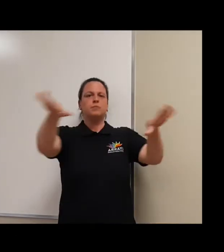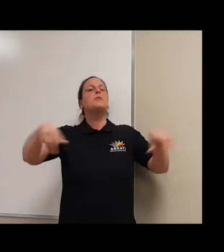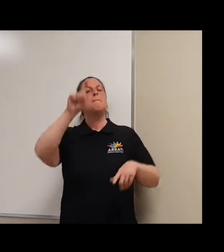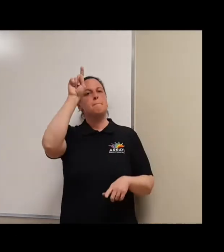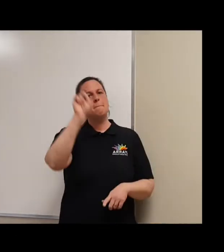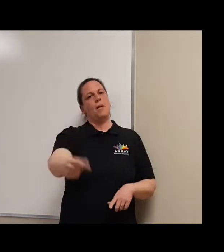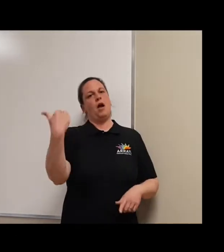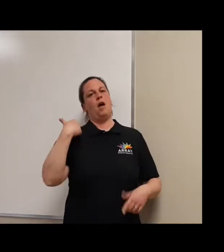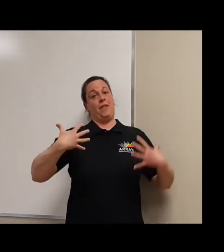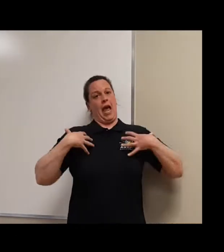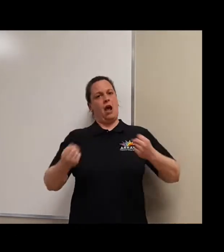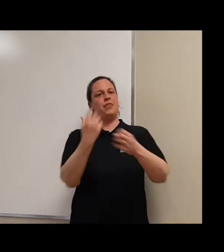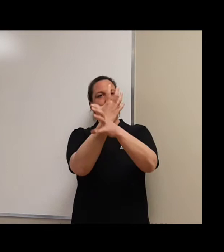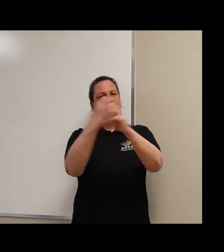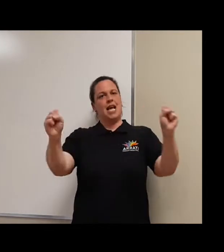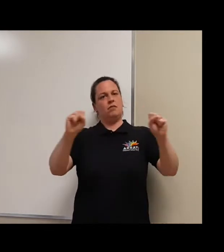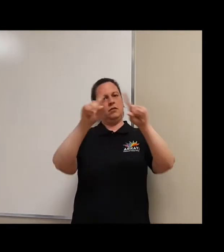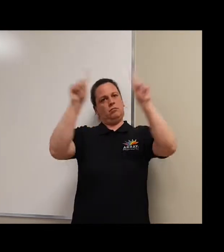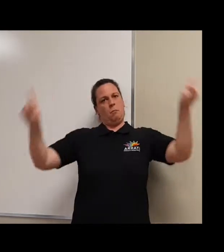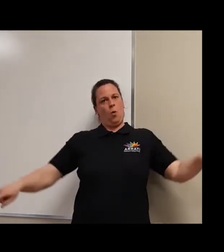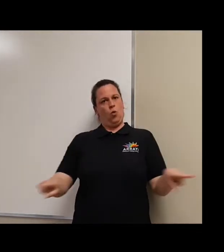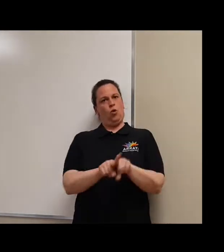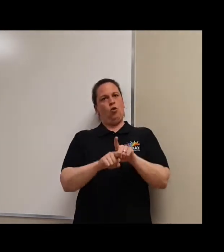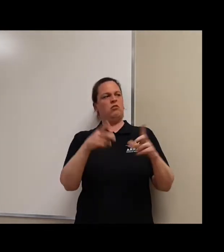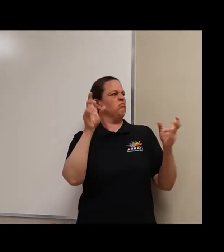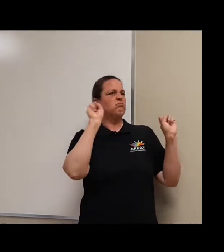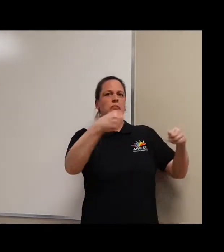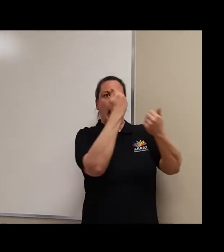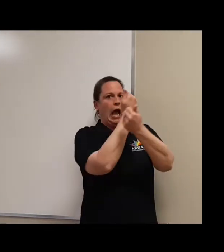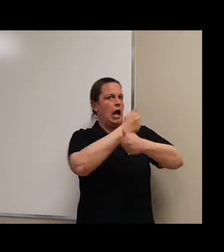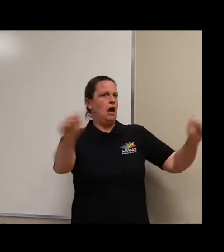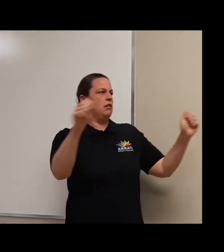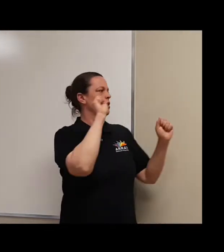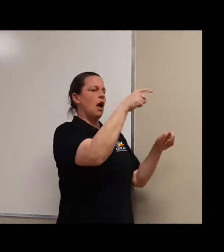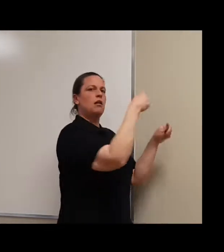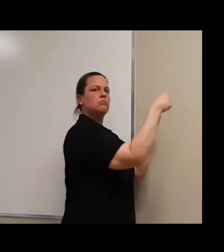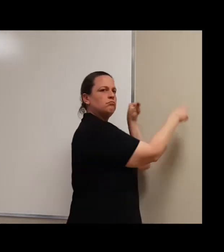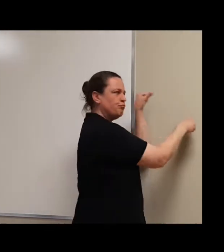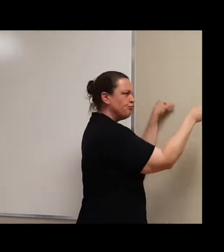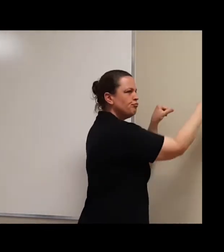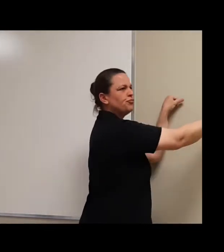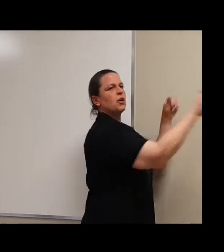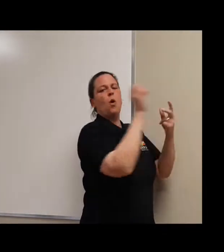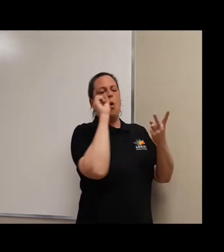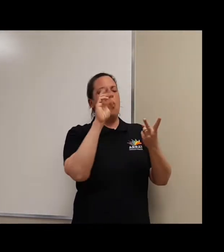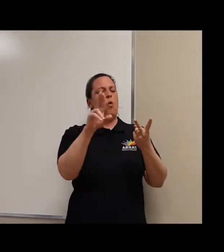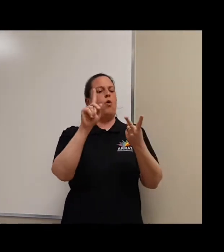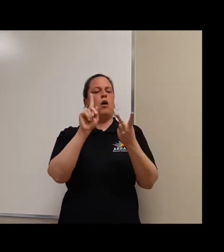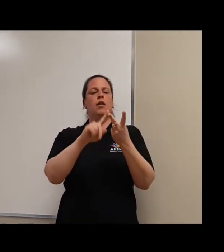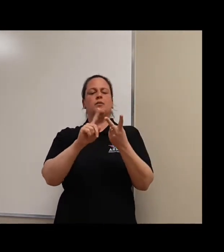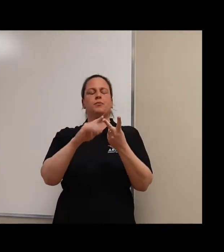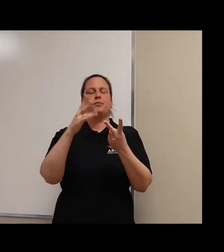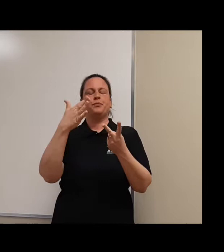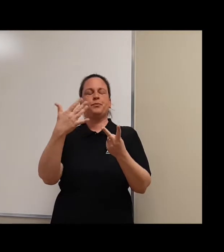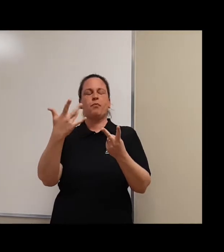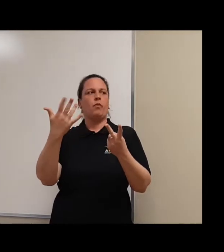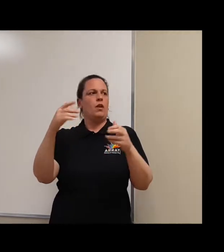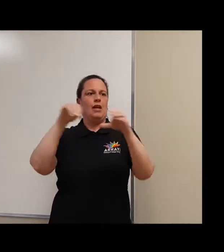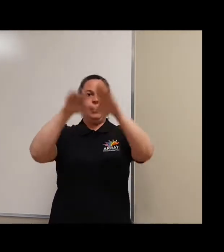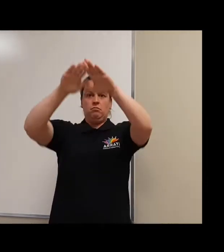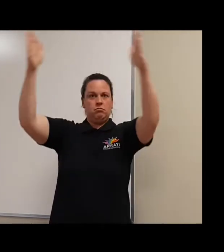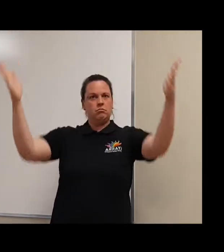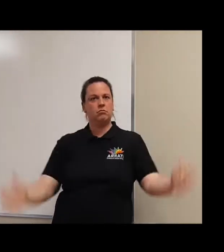The Health and Safety Board. All workplaces must have a health and safety board. It can be anywhere that it is easily seen at your